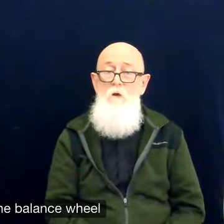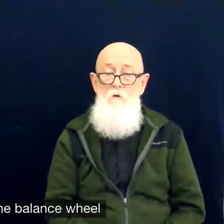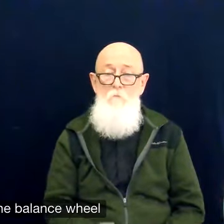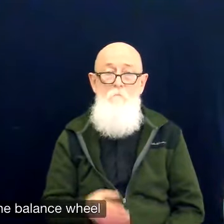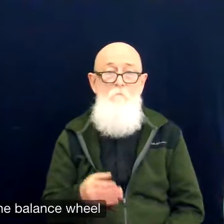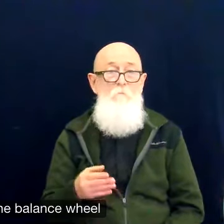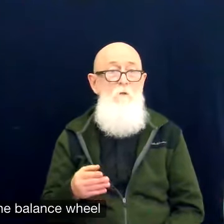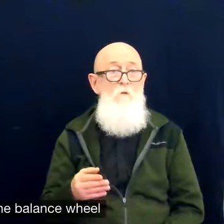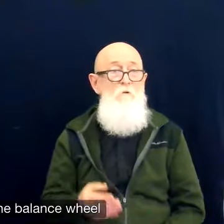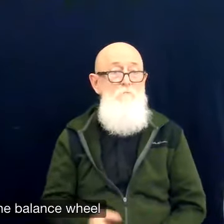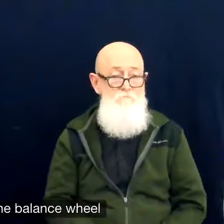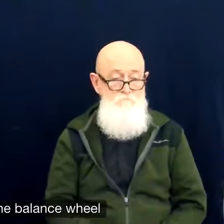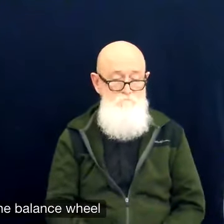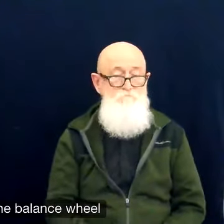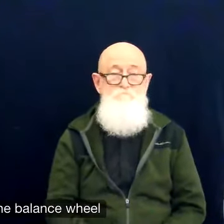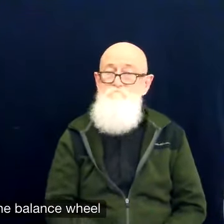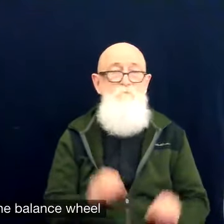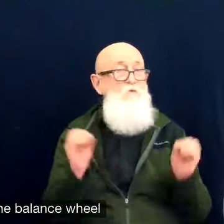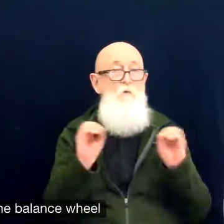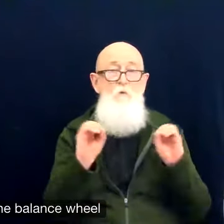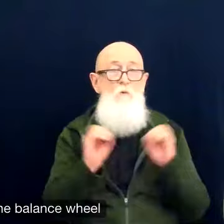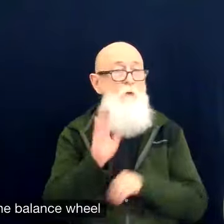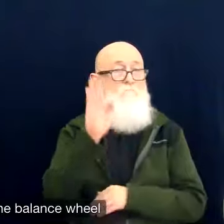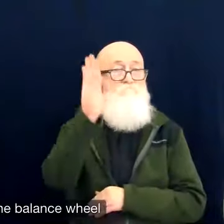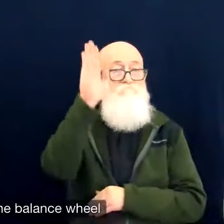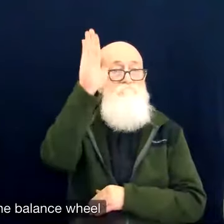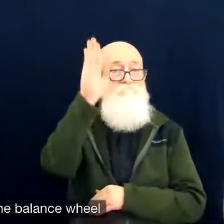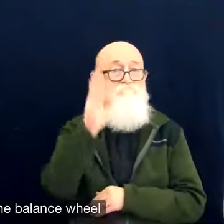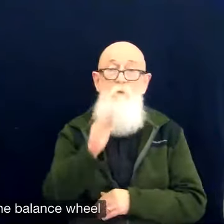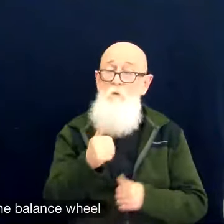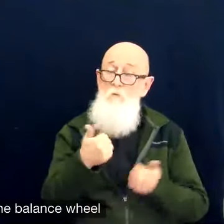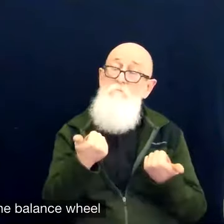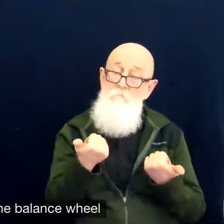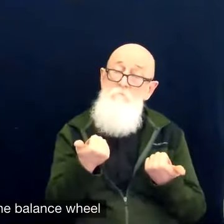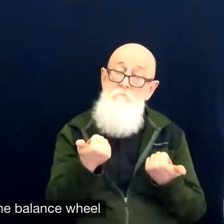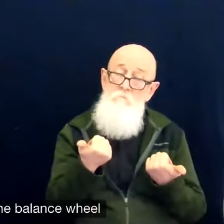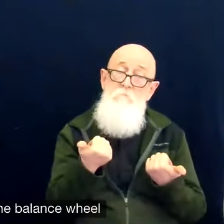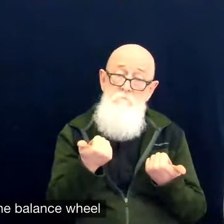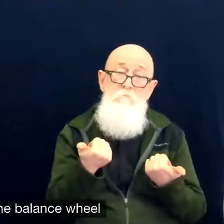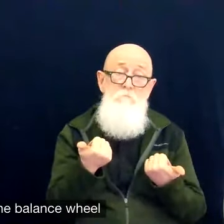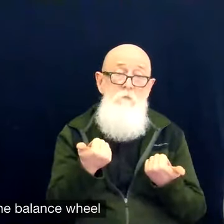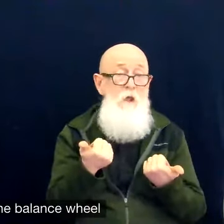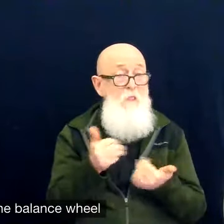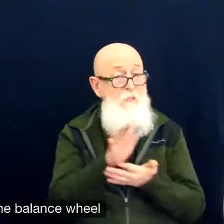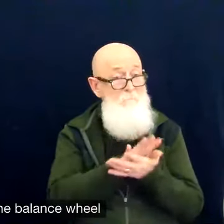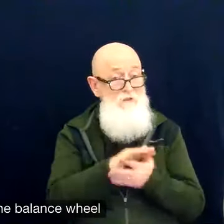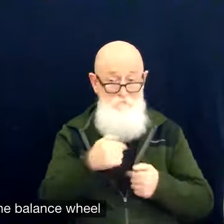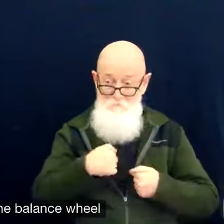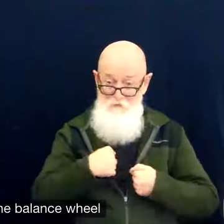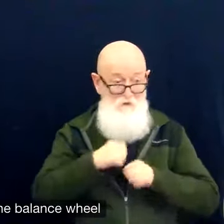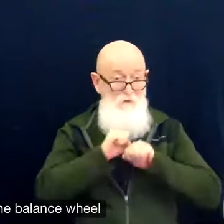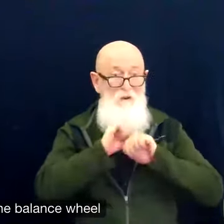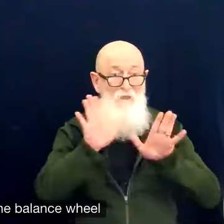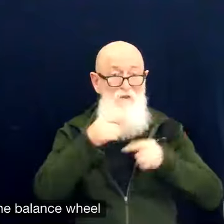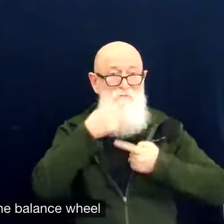No raised hands or chat, so same. Great. I will take that to mean I have been very clear. That's